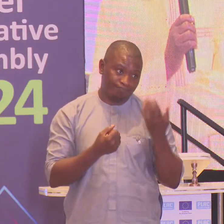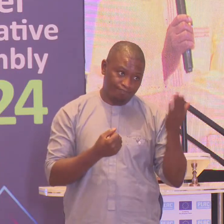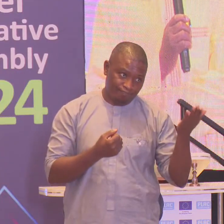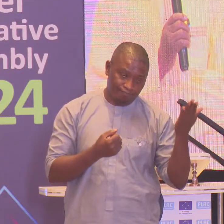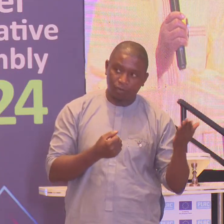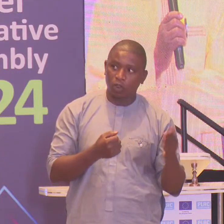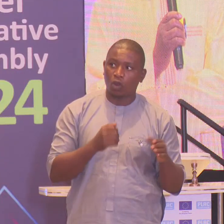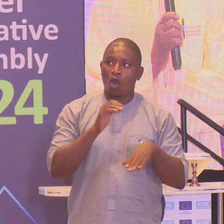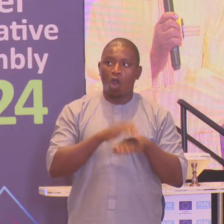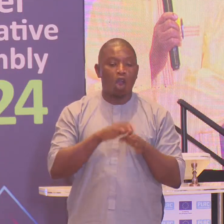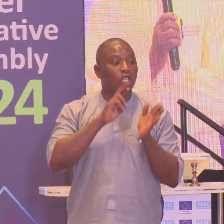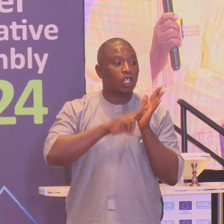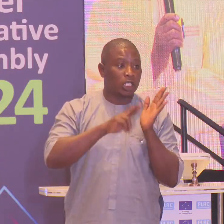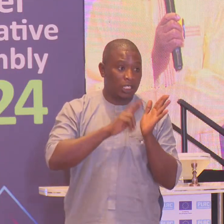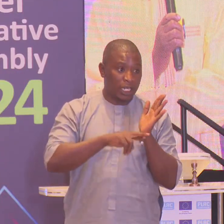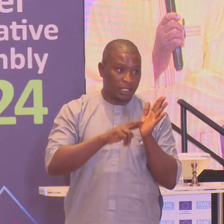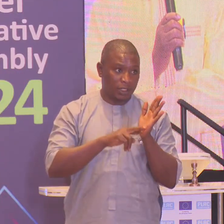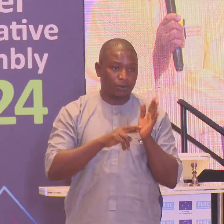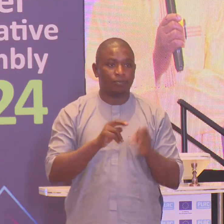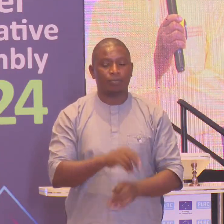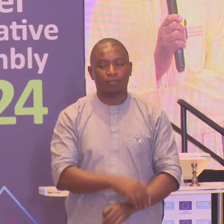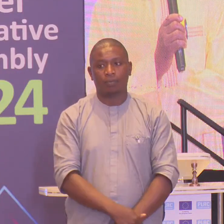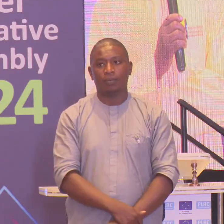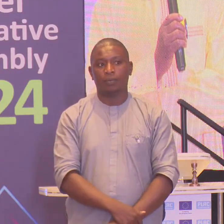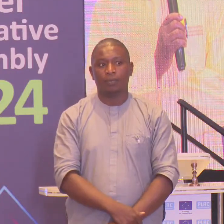research undertaken by academics.